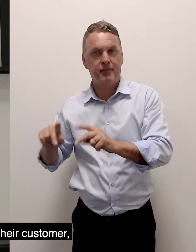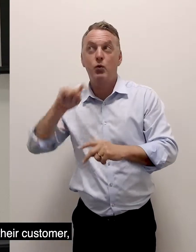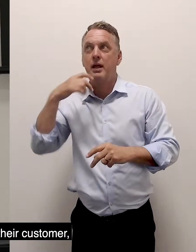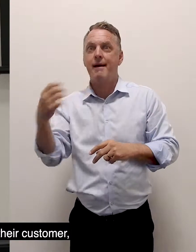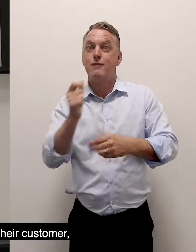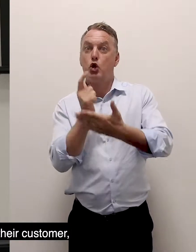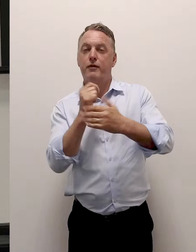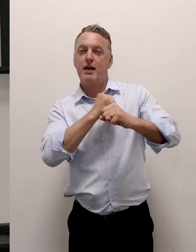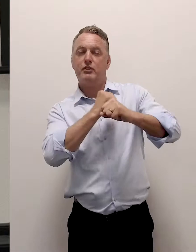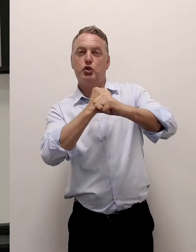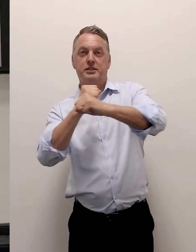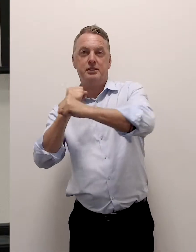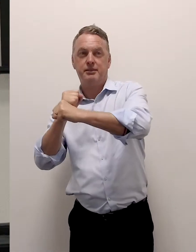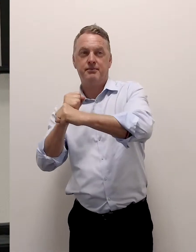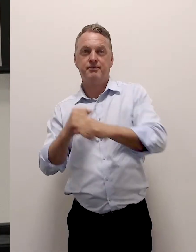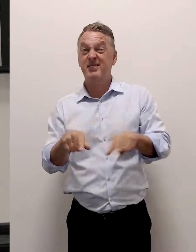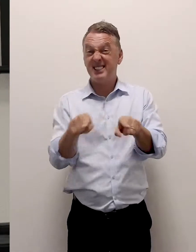want you to be their customer,